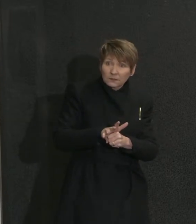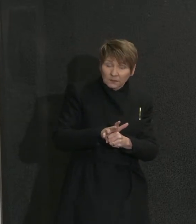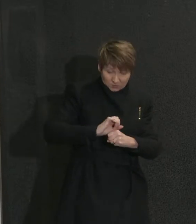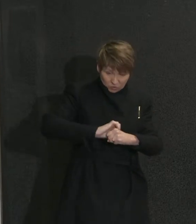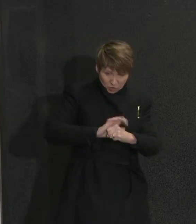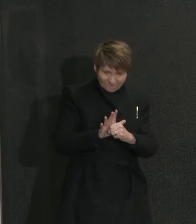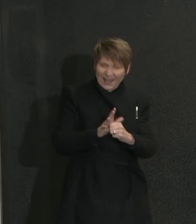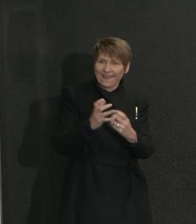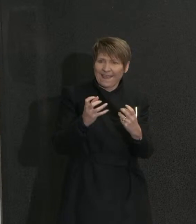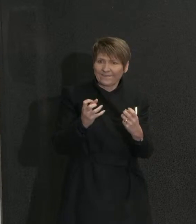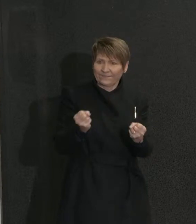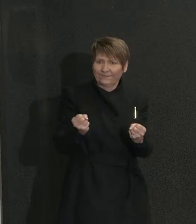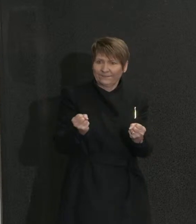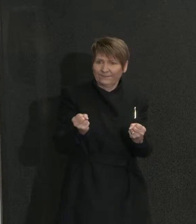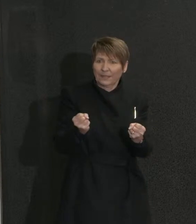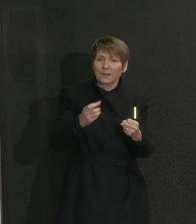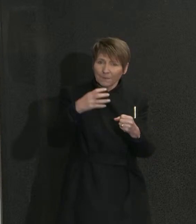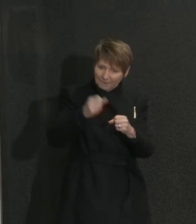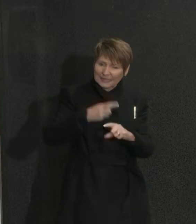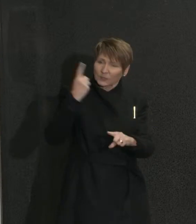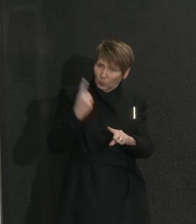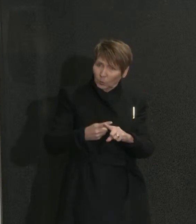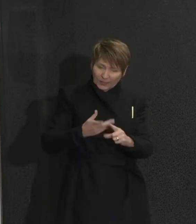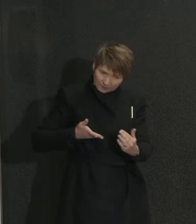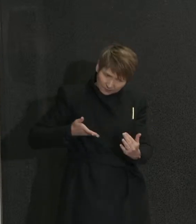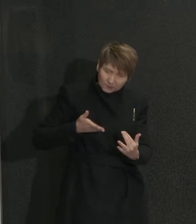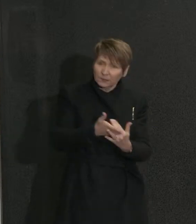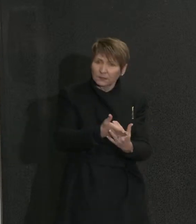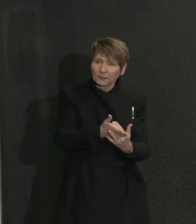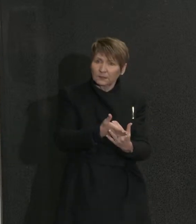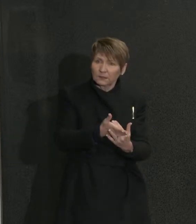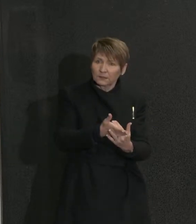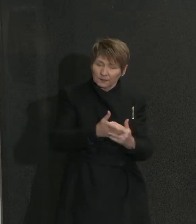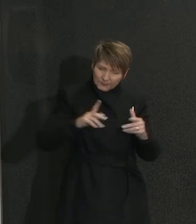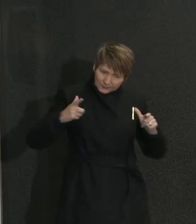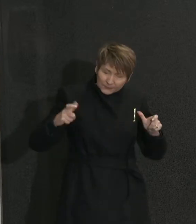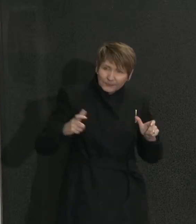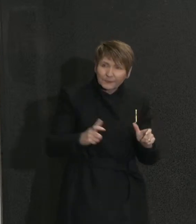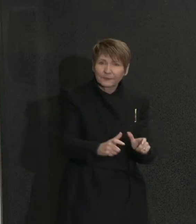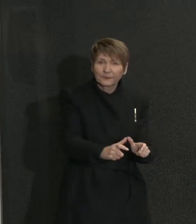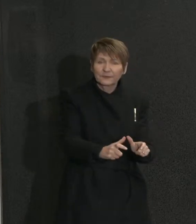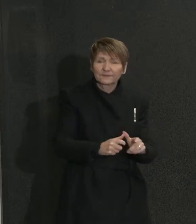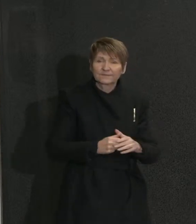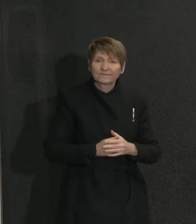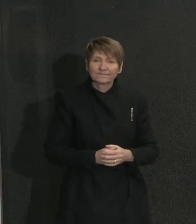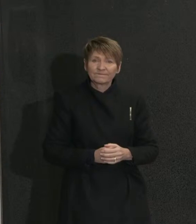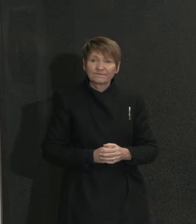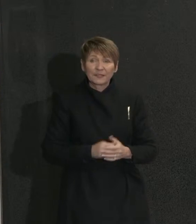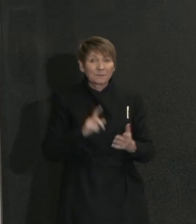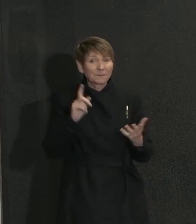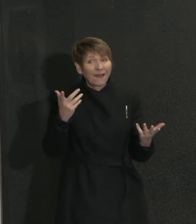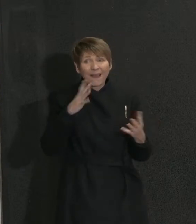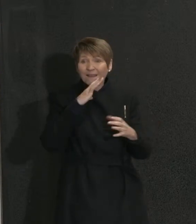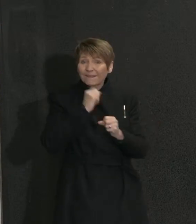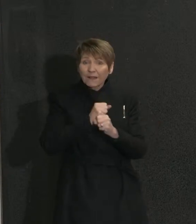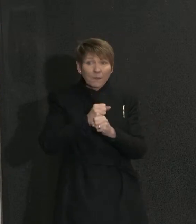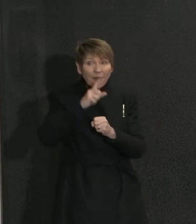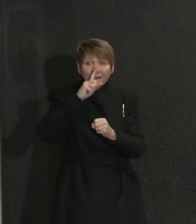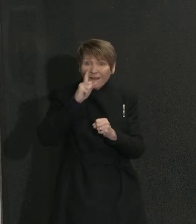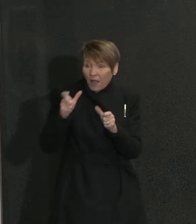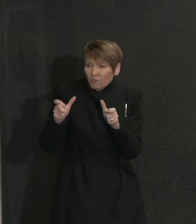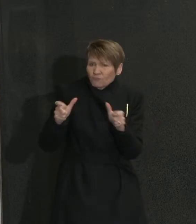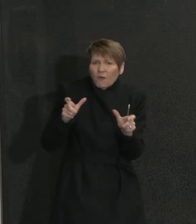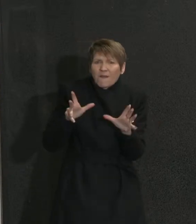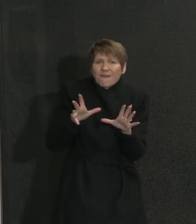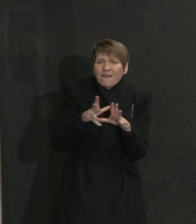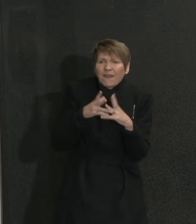waiting. You've got to act quickly, and that's what we have done. But again, no government can do this on its own. As good as Jerome and his team